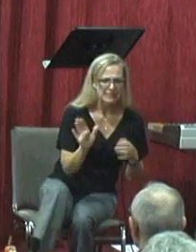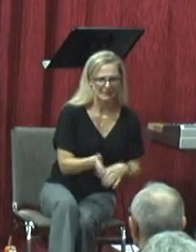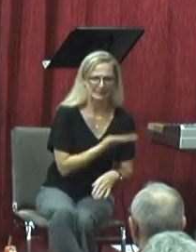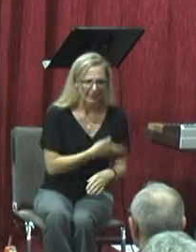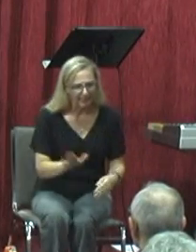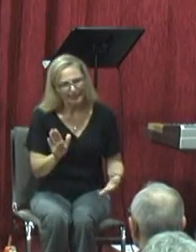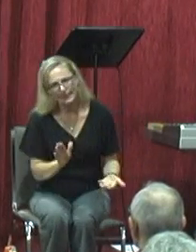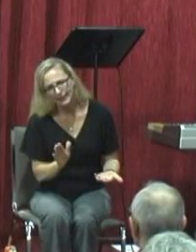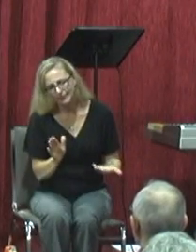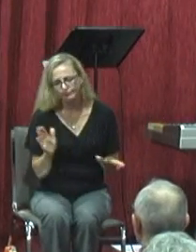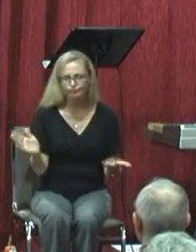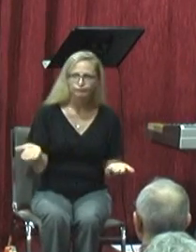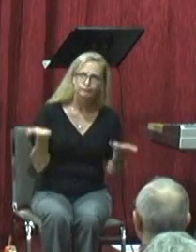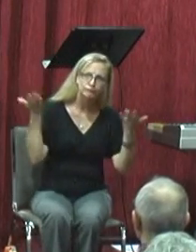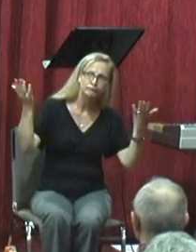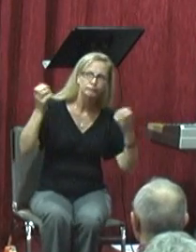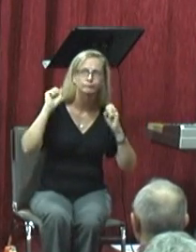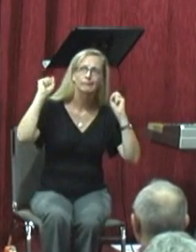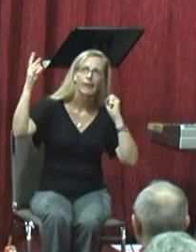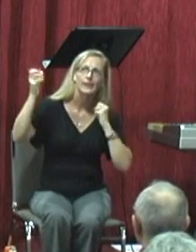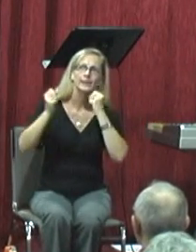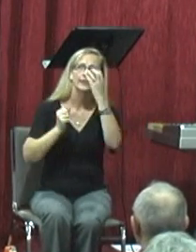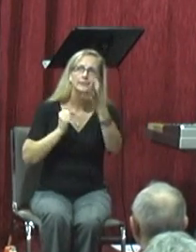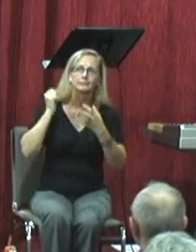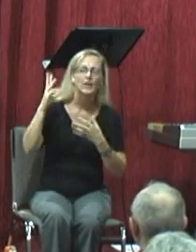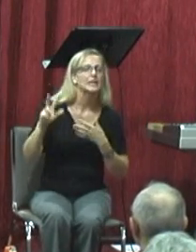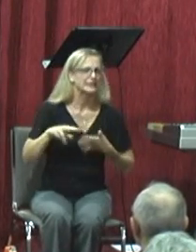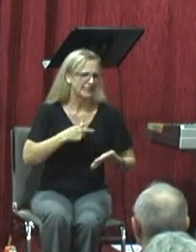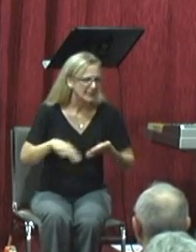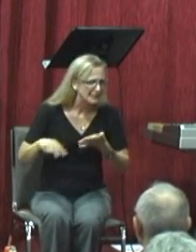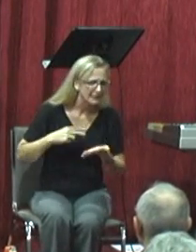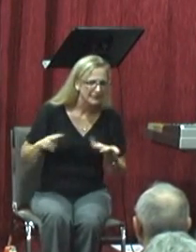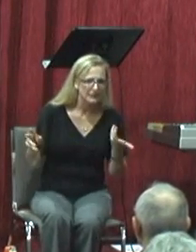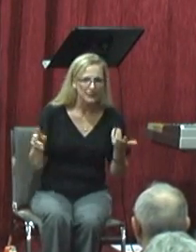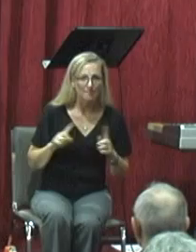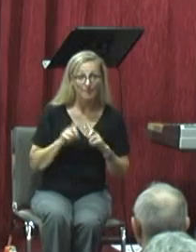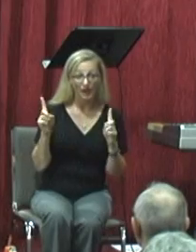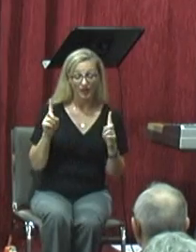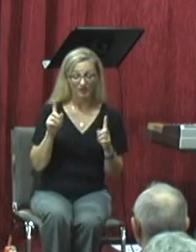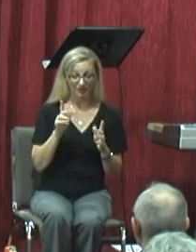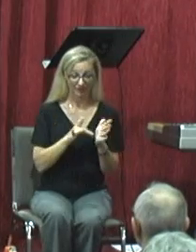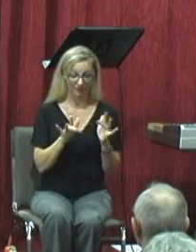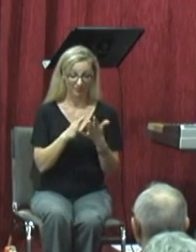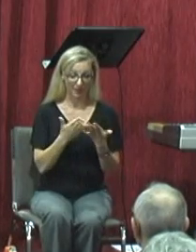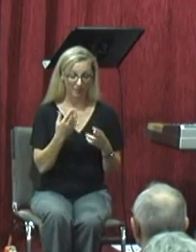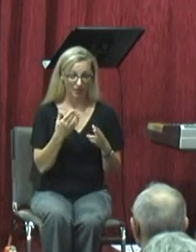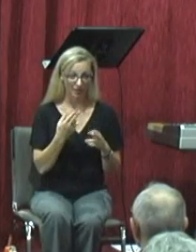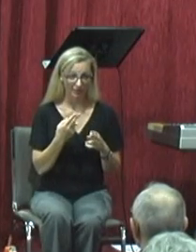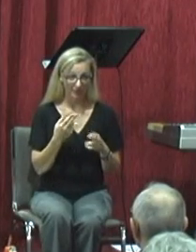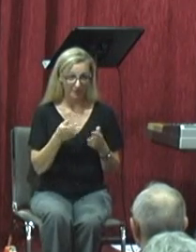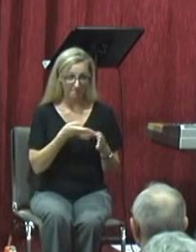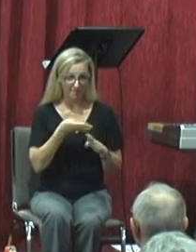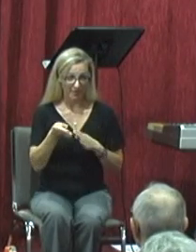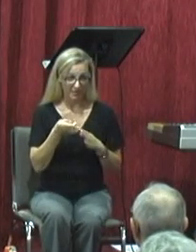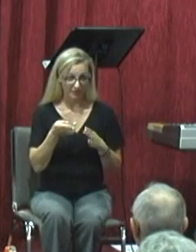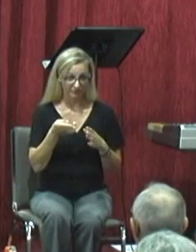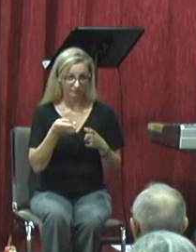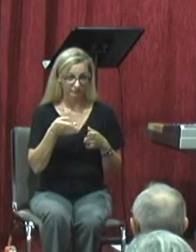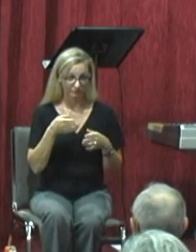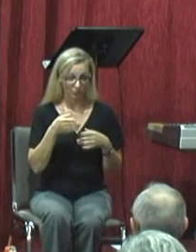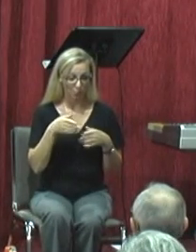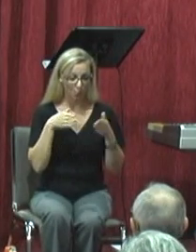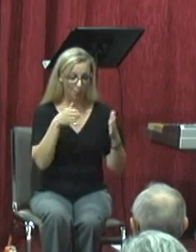and lifting up our voices and dancing. But in the Tanakh, the main form of worship was